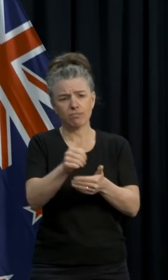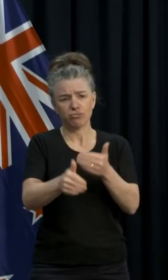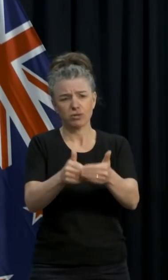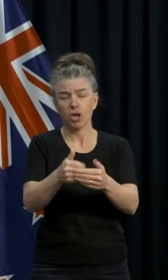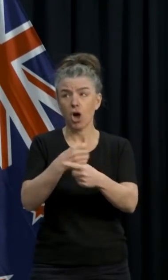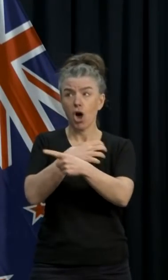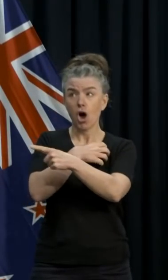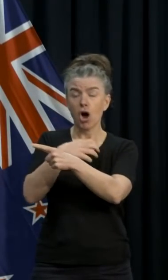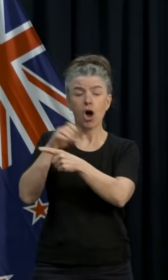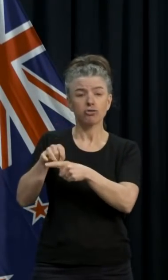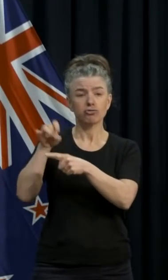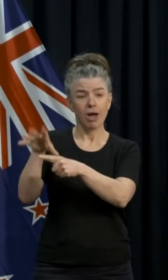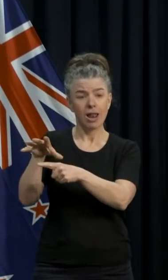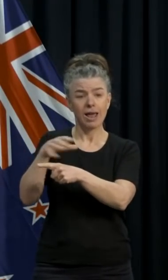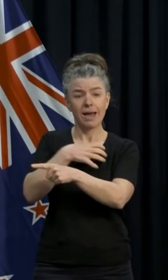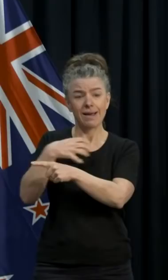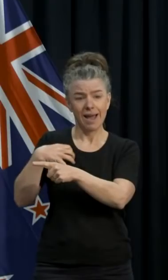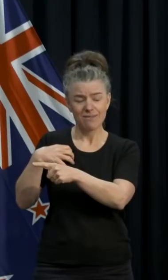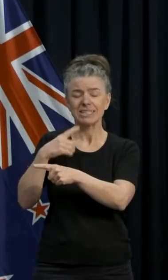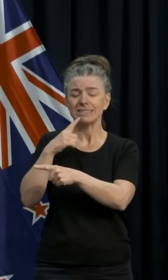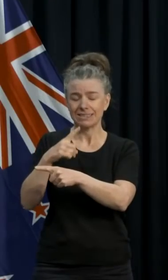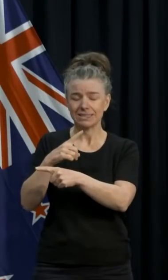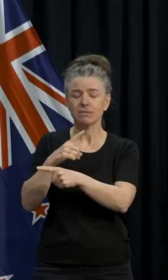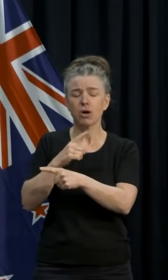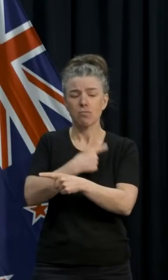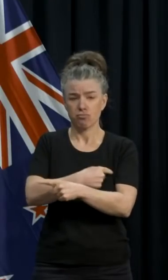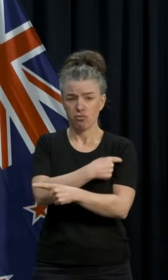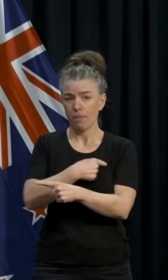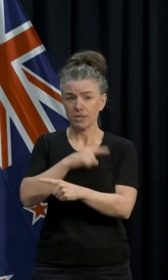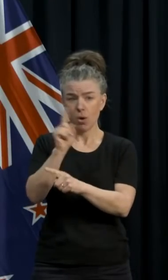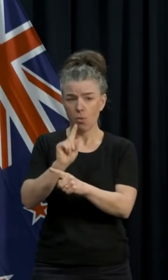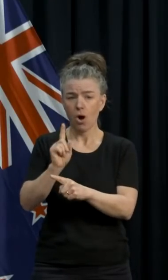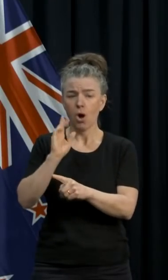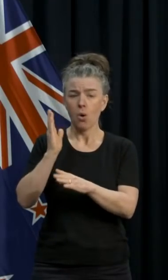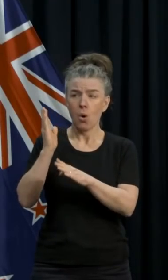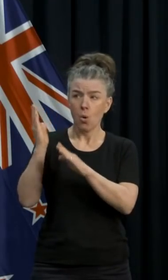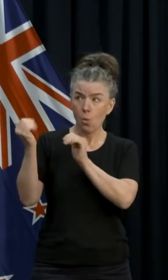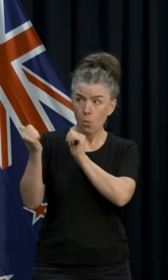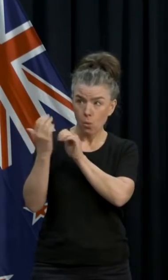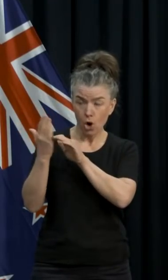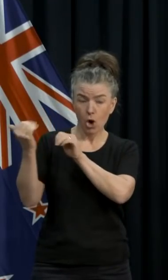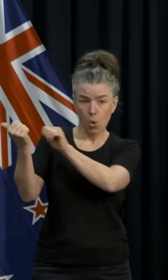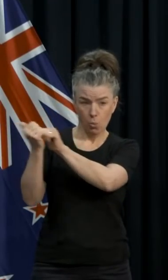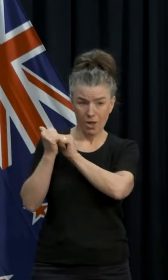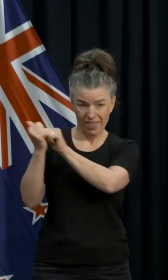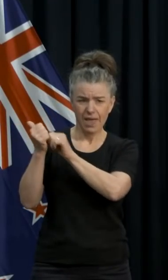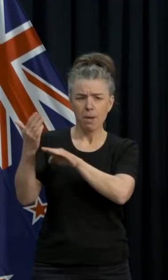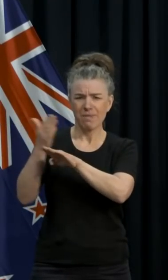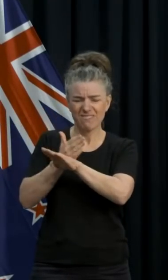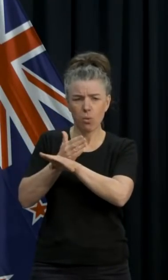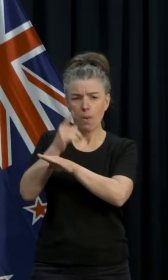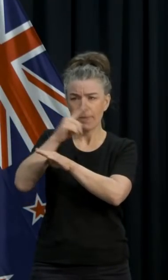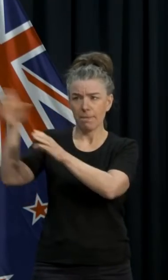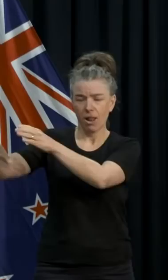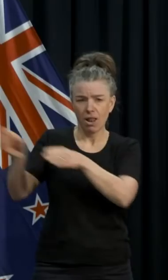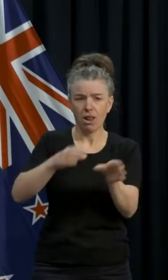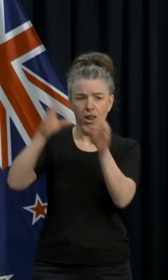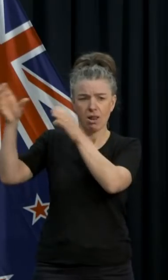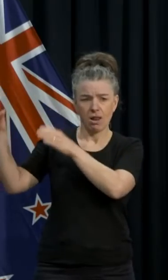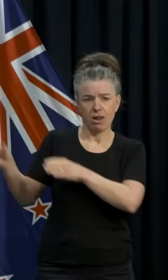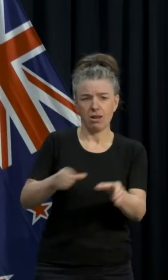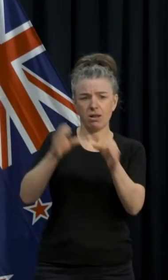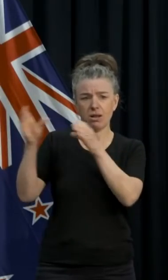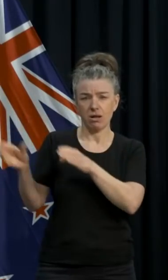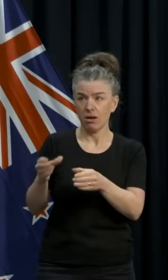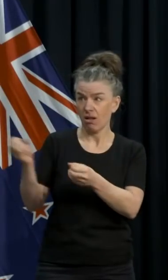that they won't deport further people to New Zealand without first working with us to ensure that all of the logistical arrangements